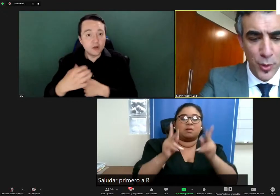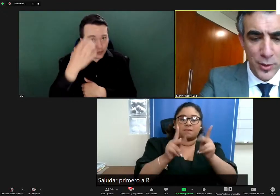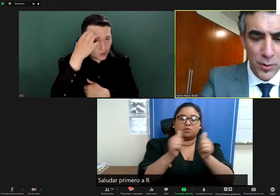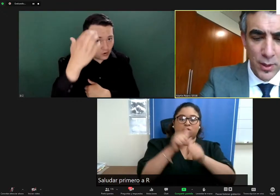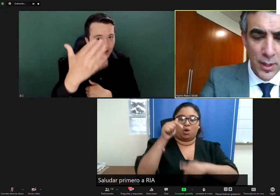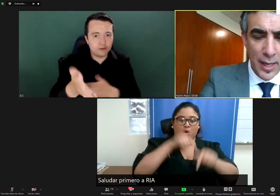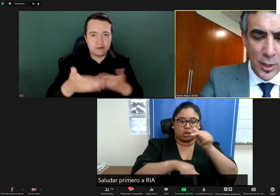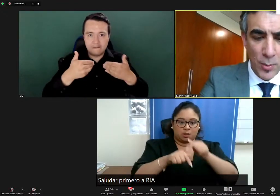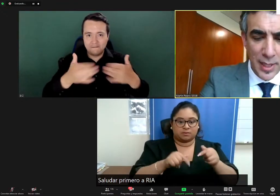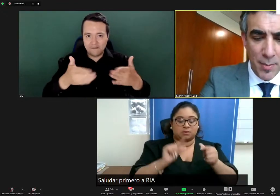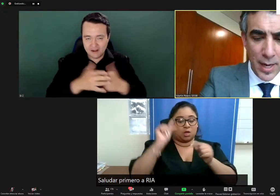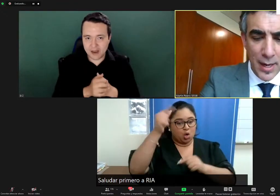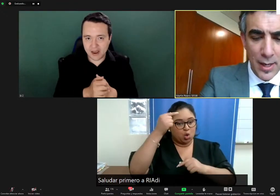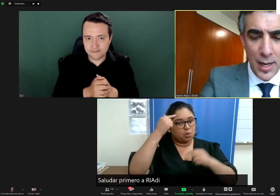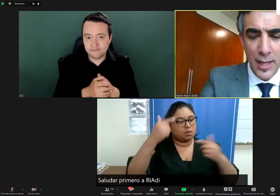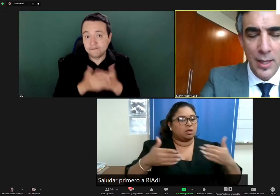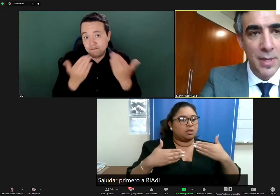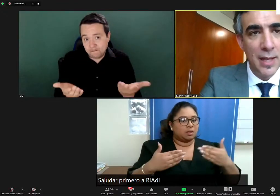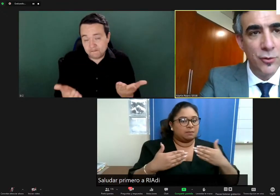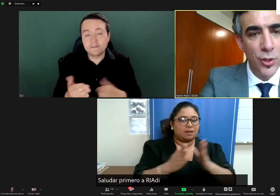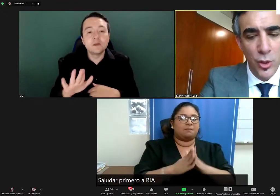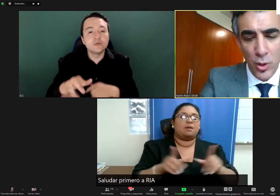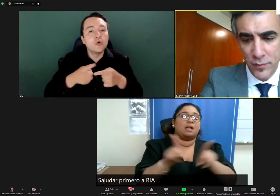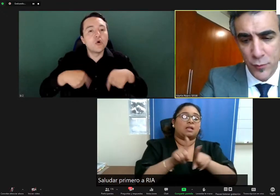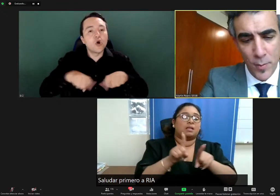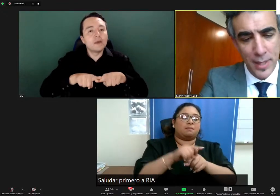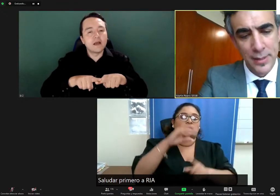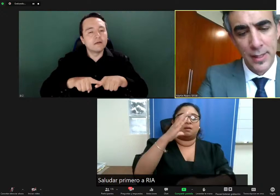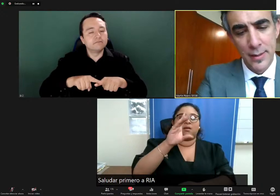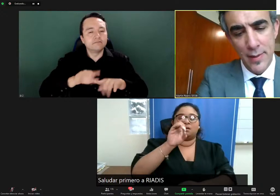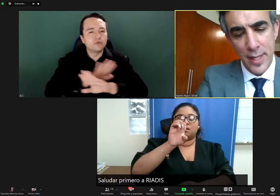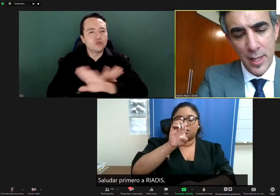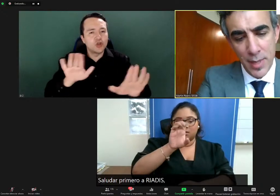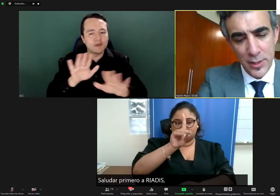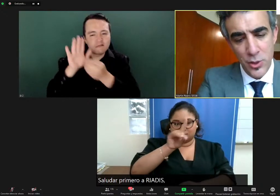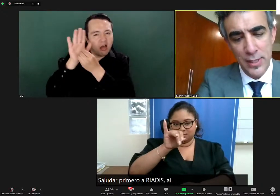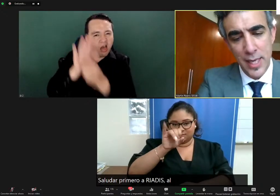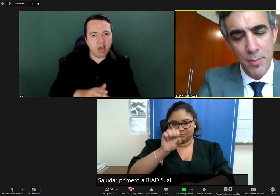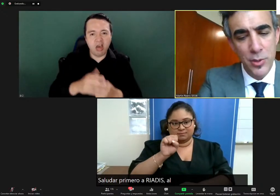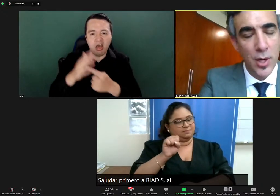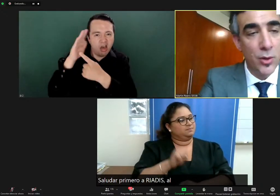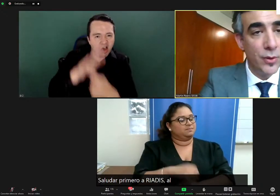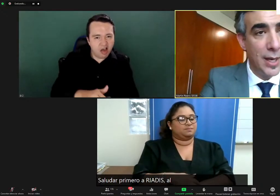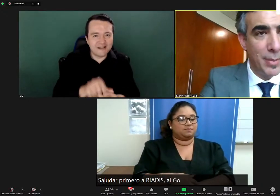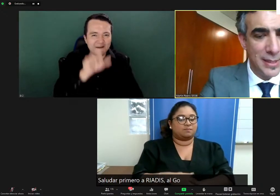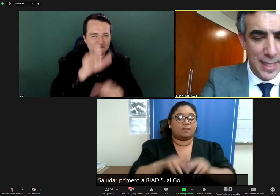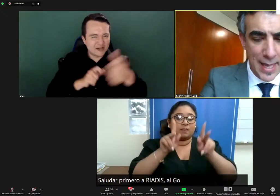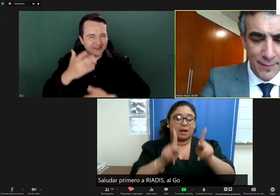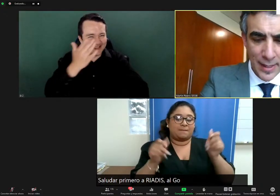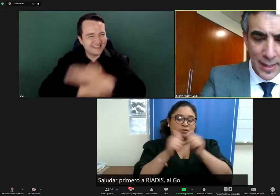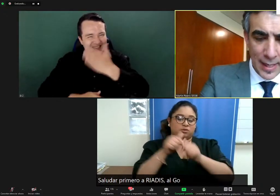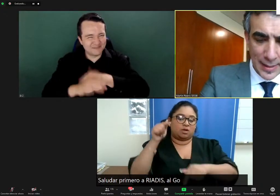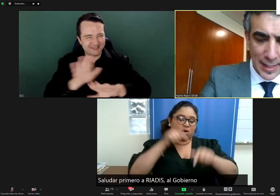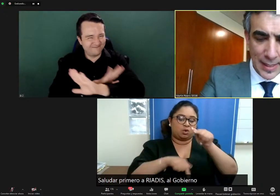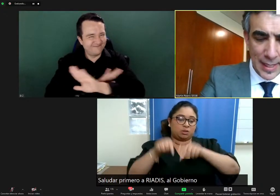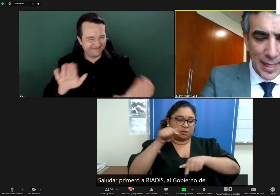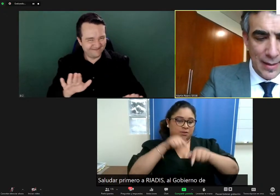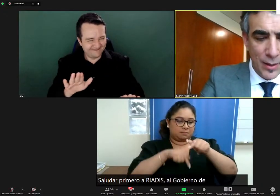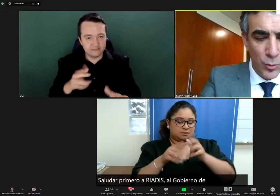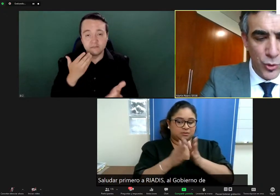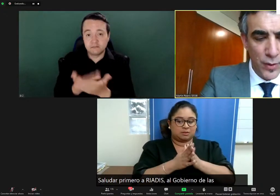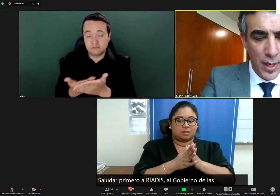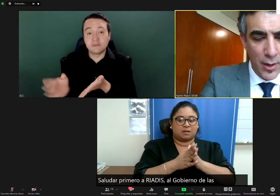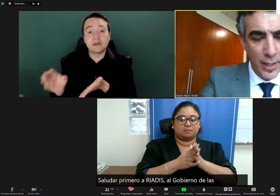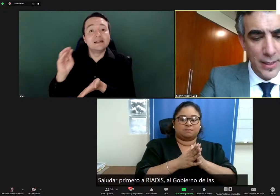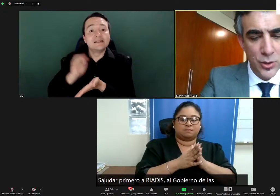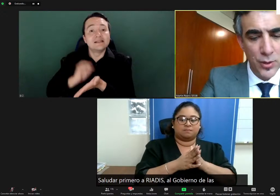government of the republic of panama of course the committee for the elimination of all forms of discrimination against